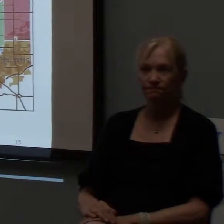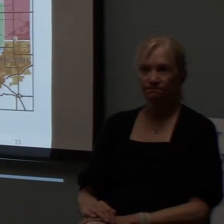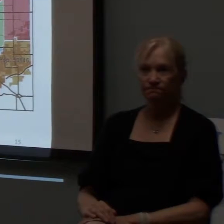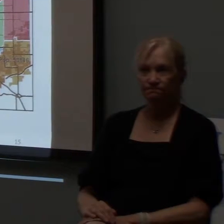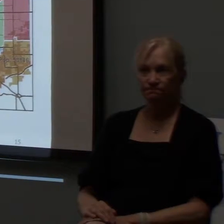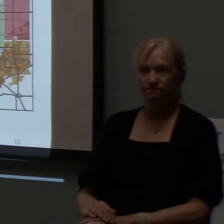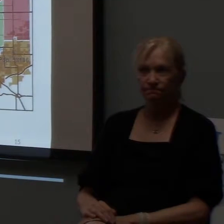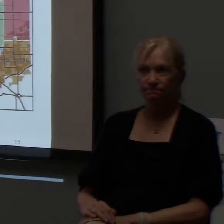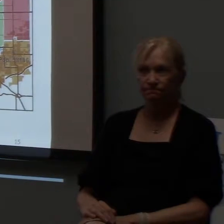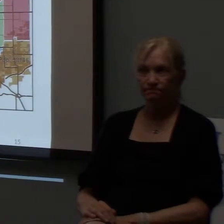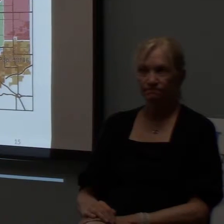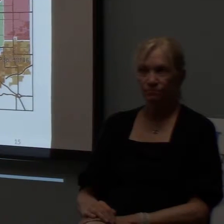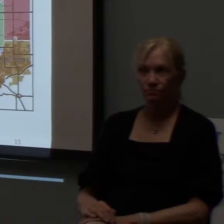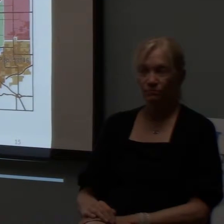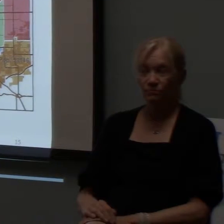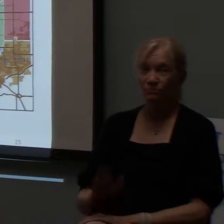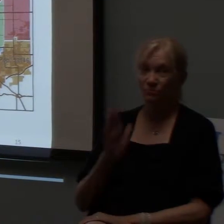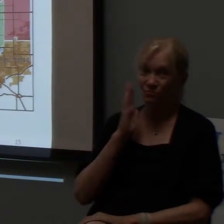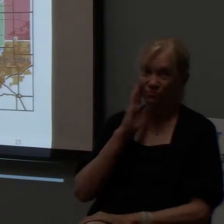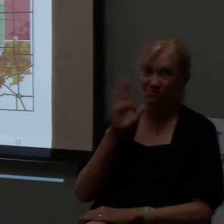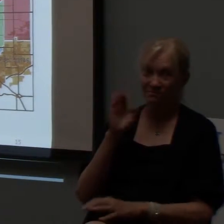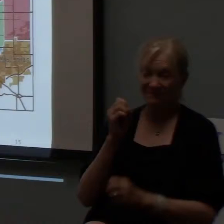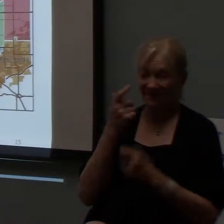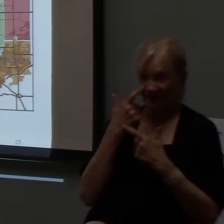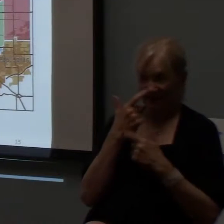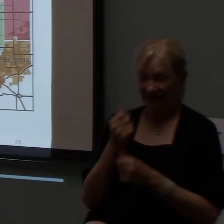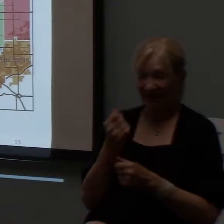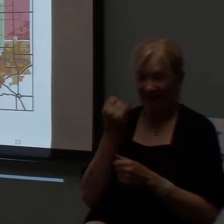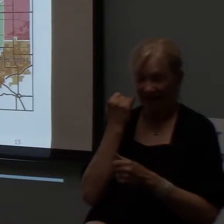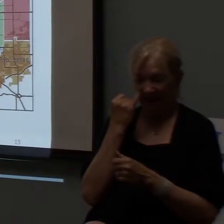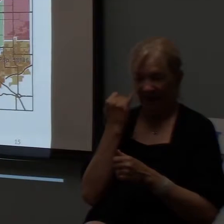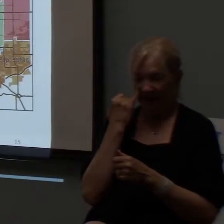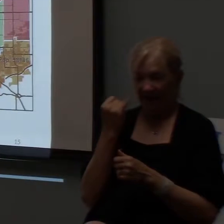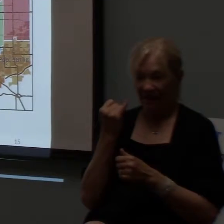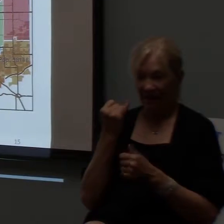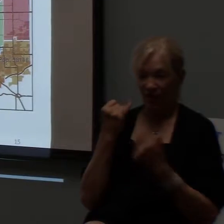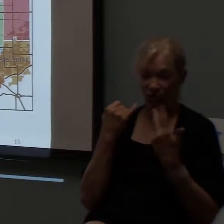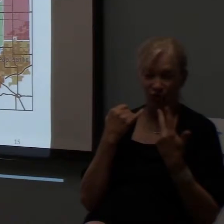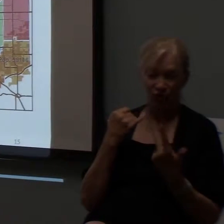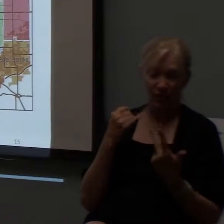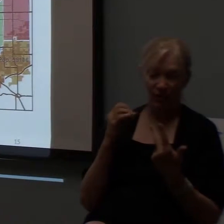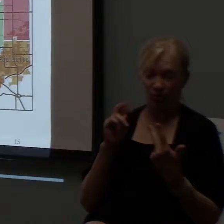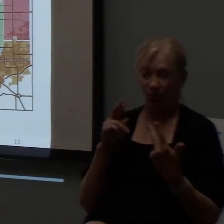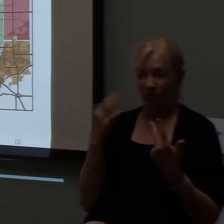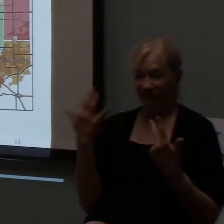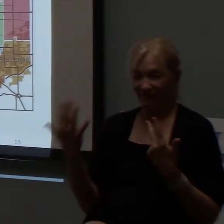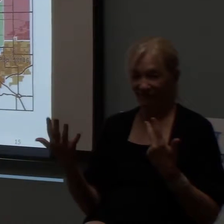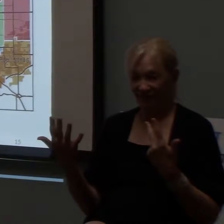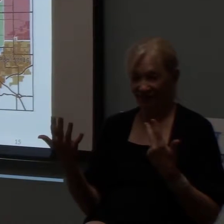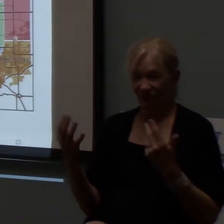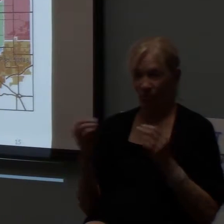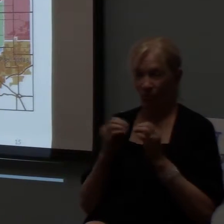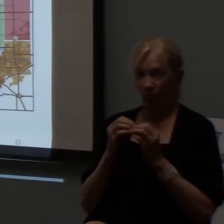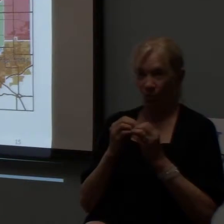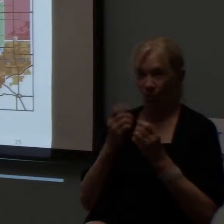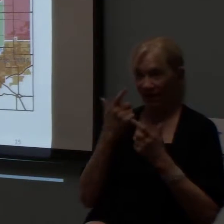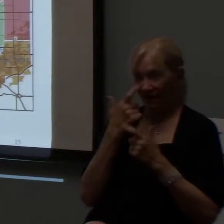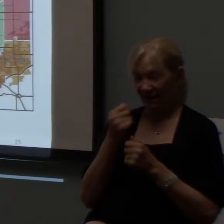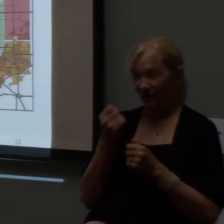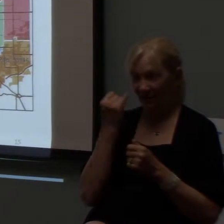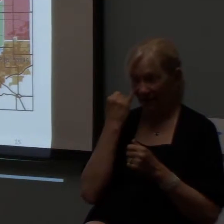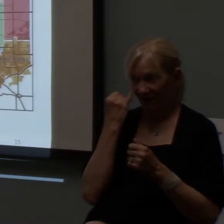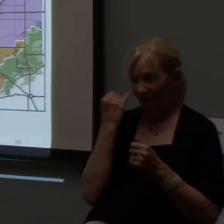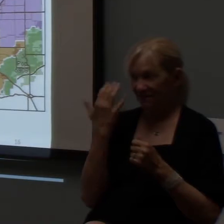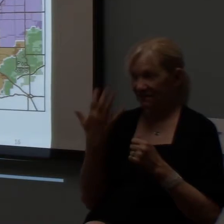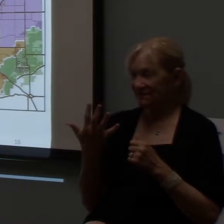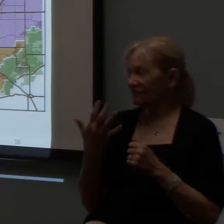And it'll be an interesting process whether it's 3 or 5. More interesting if it's 5. Yeah.